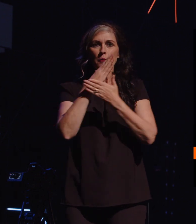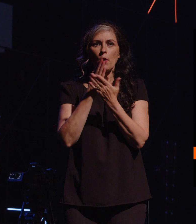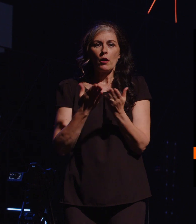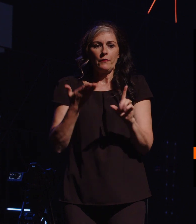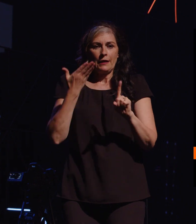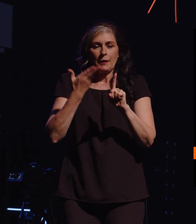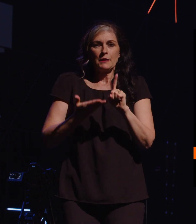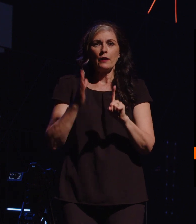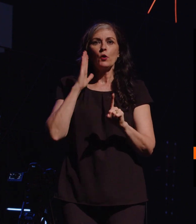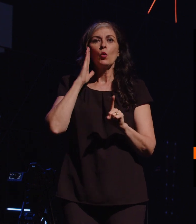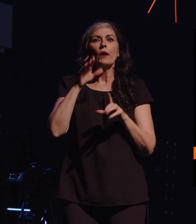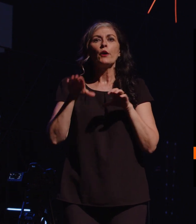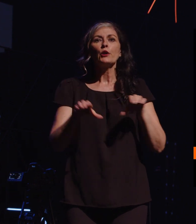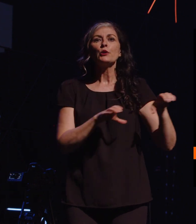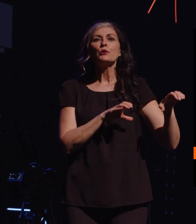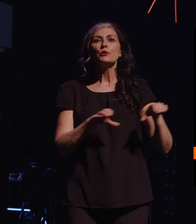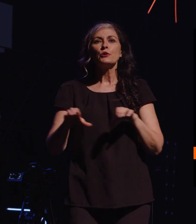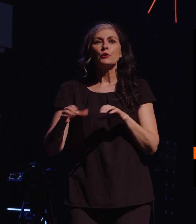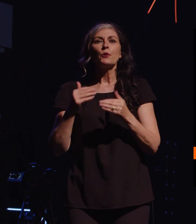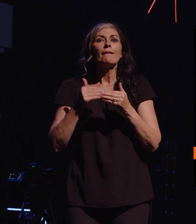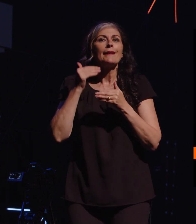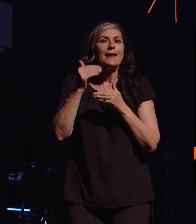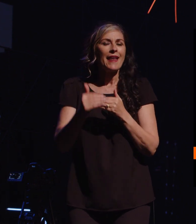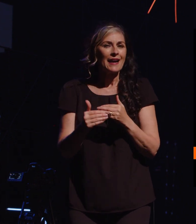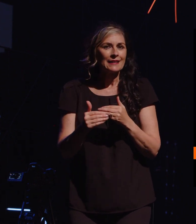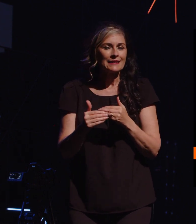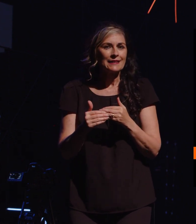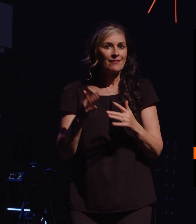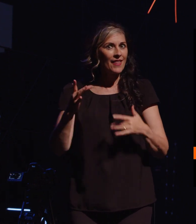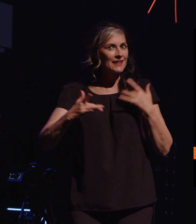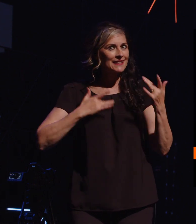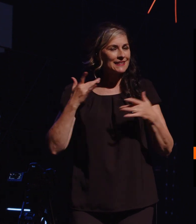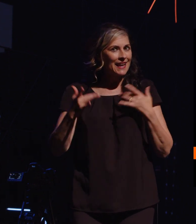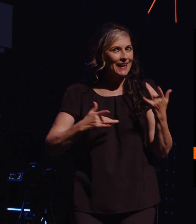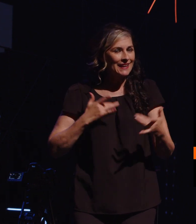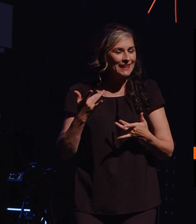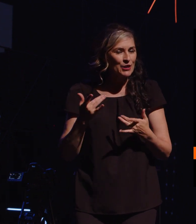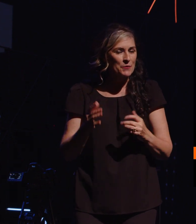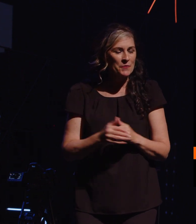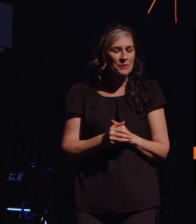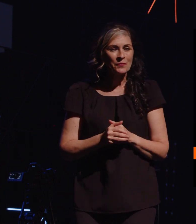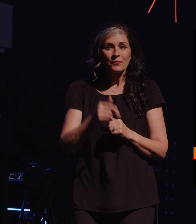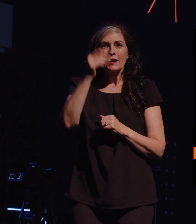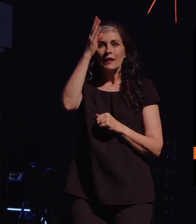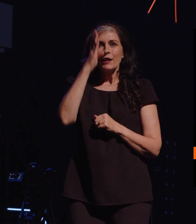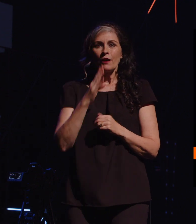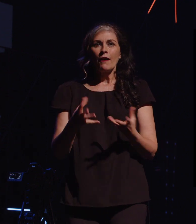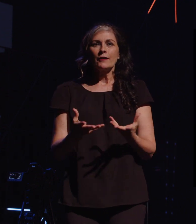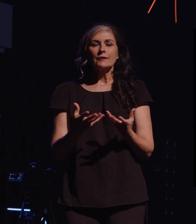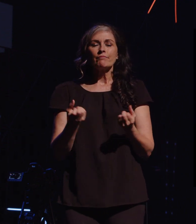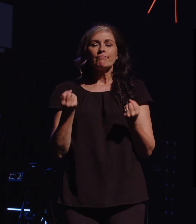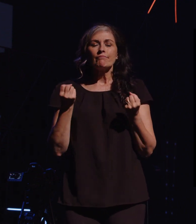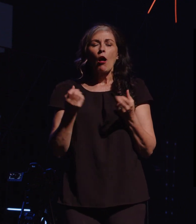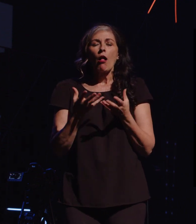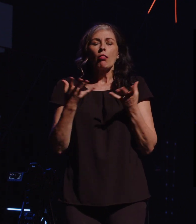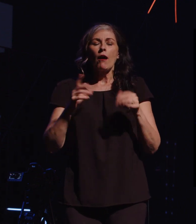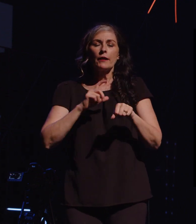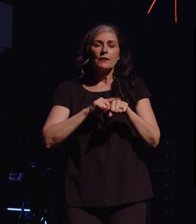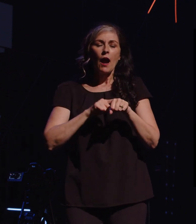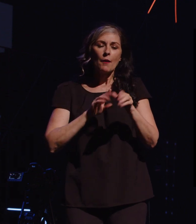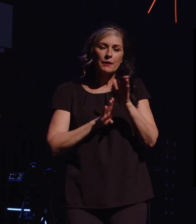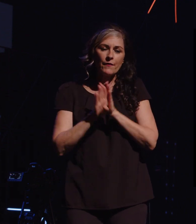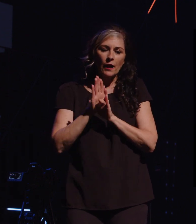what he's going to do next, which is exciting. You know, God spent a lot of time developing and growing his